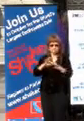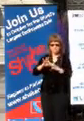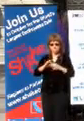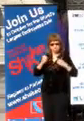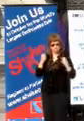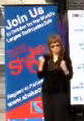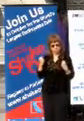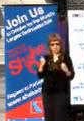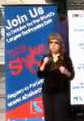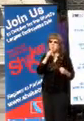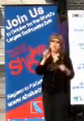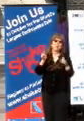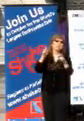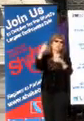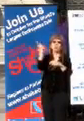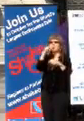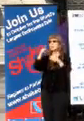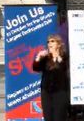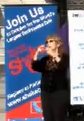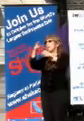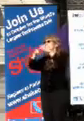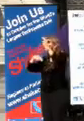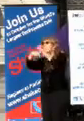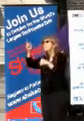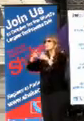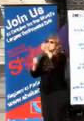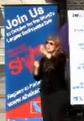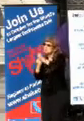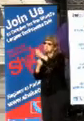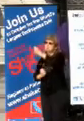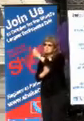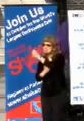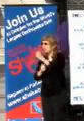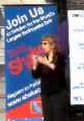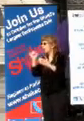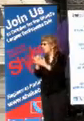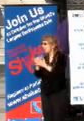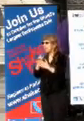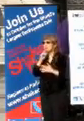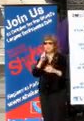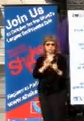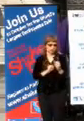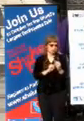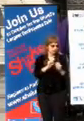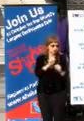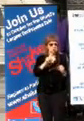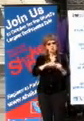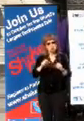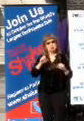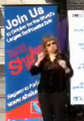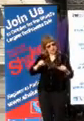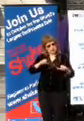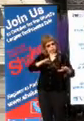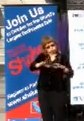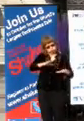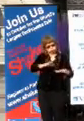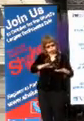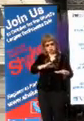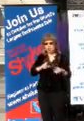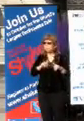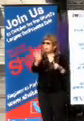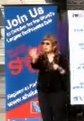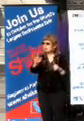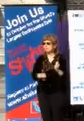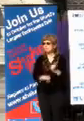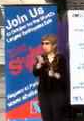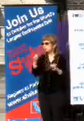are seismically retrofitted that our infrastructure is ready to withstand a little shaking but most